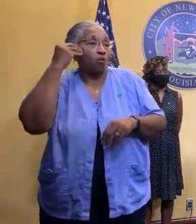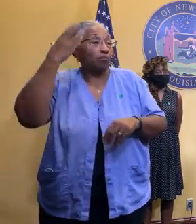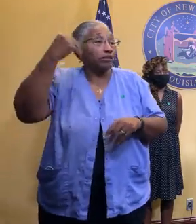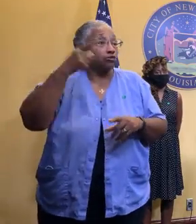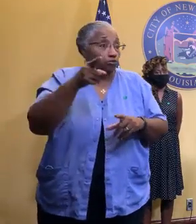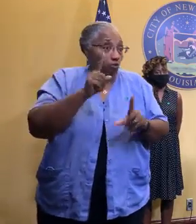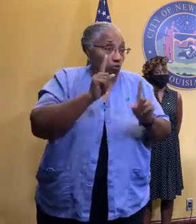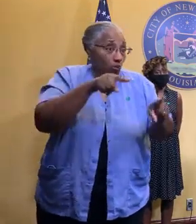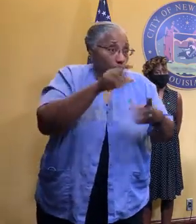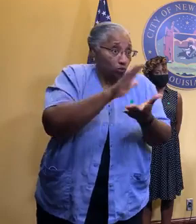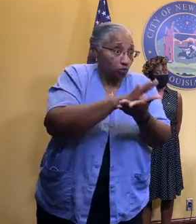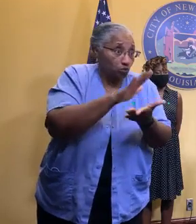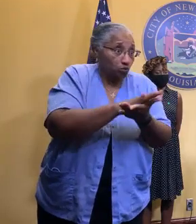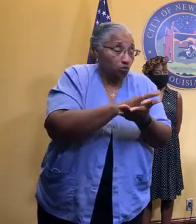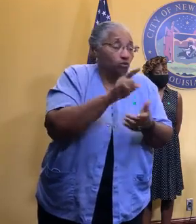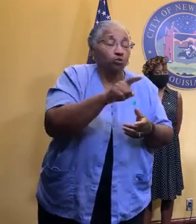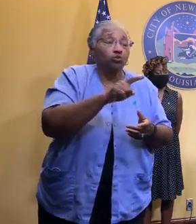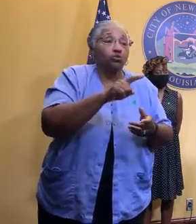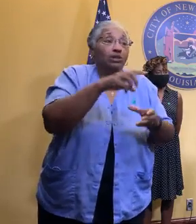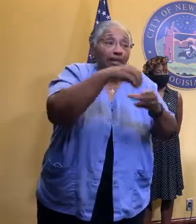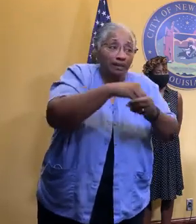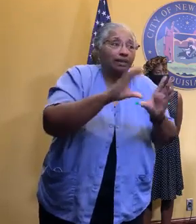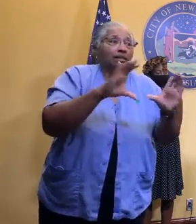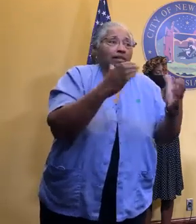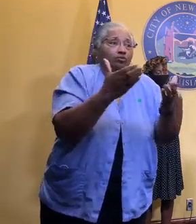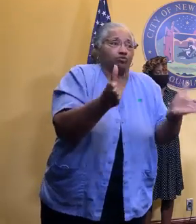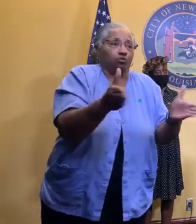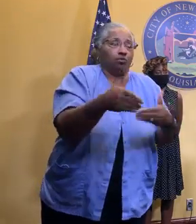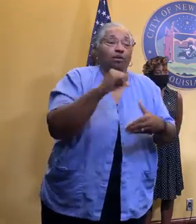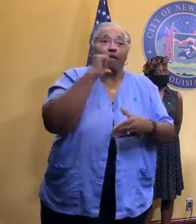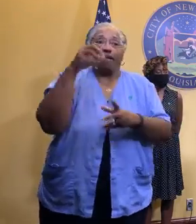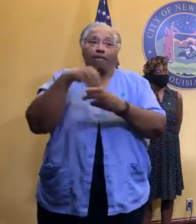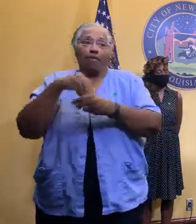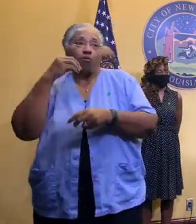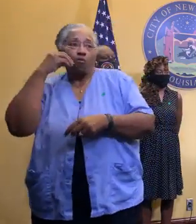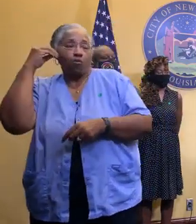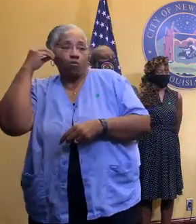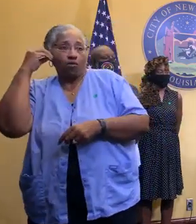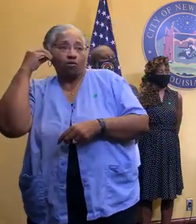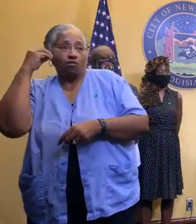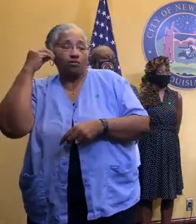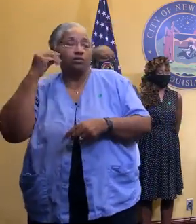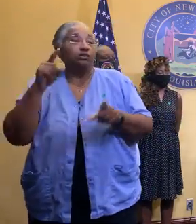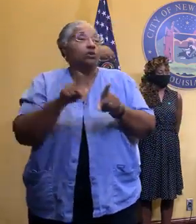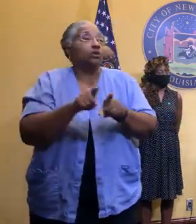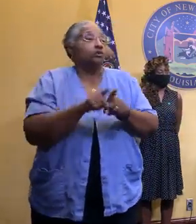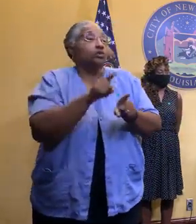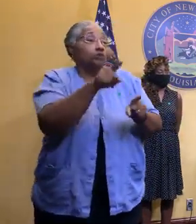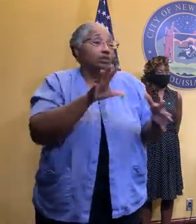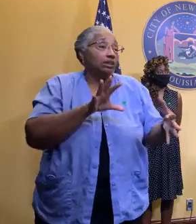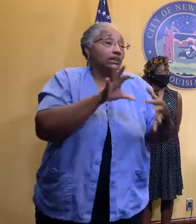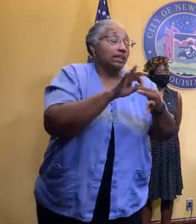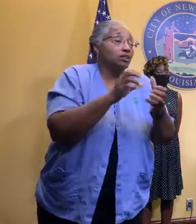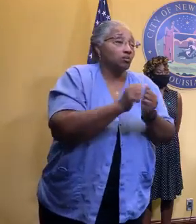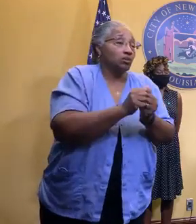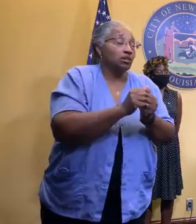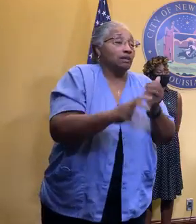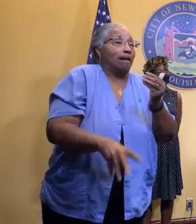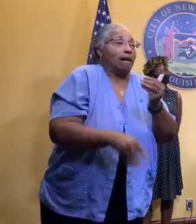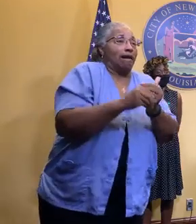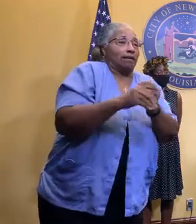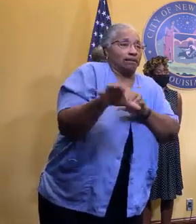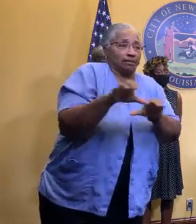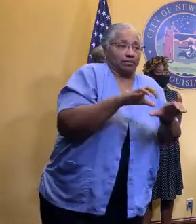you're in school, you're out in that classroom and also attached to extracurricular activities, which are so